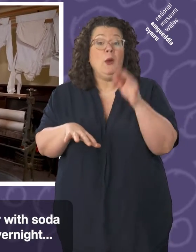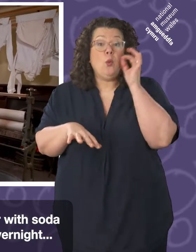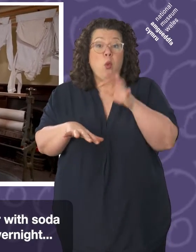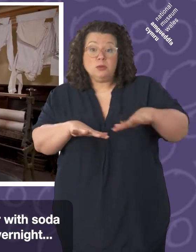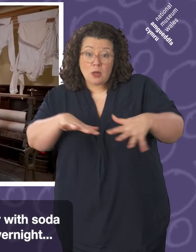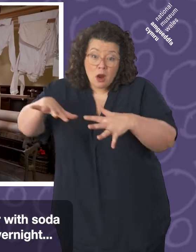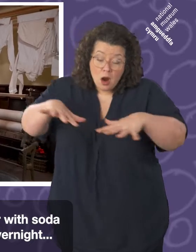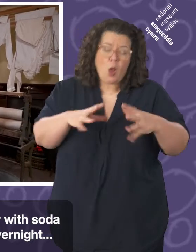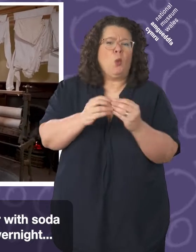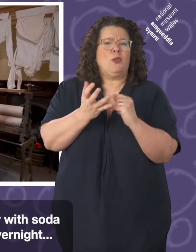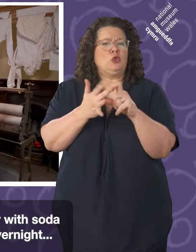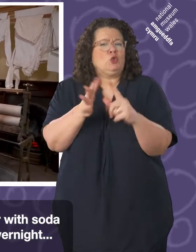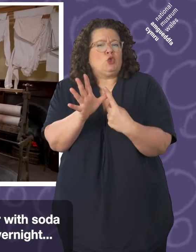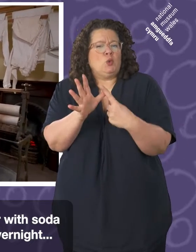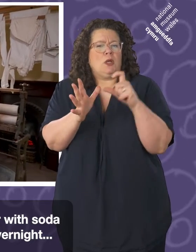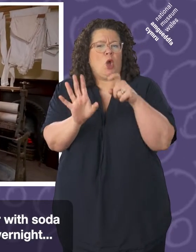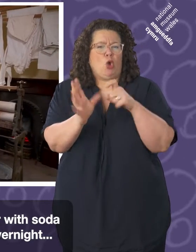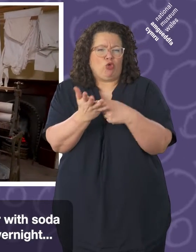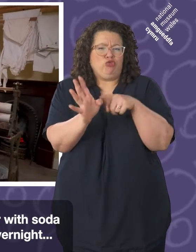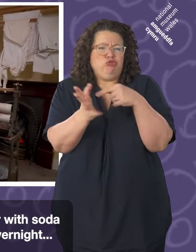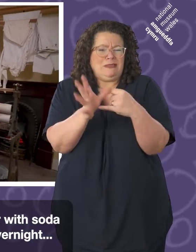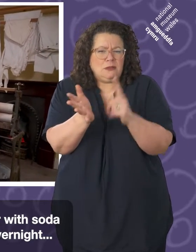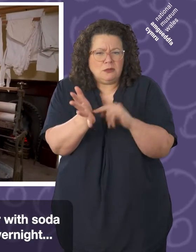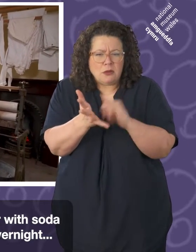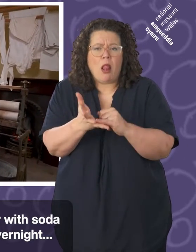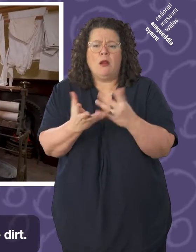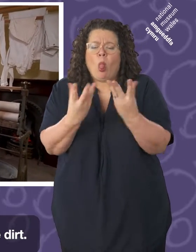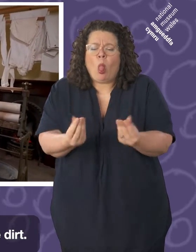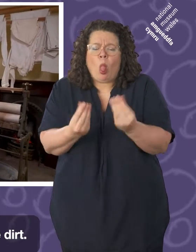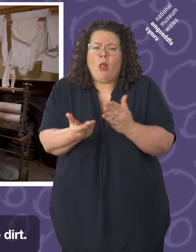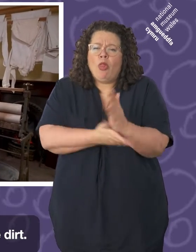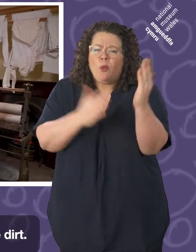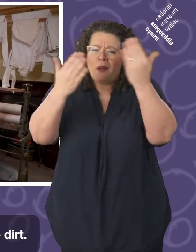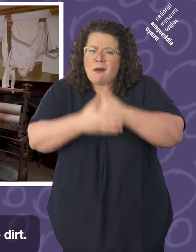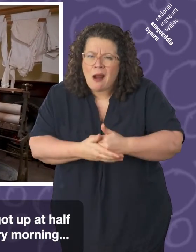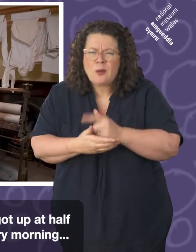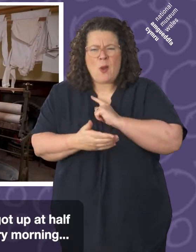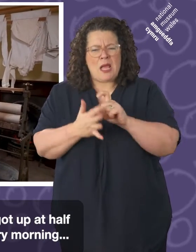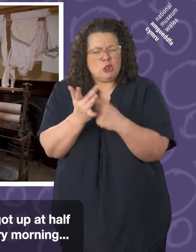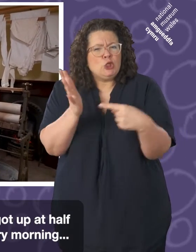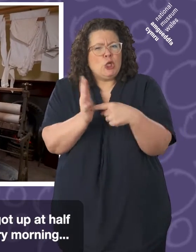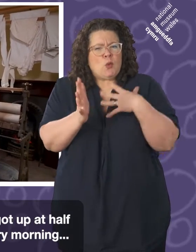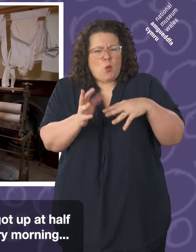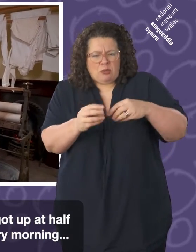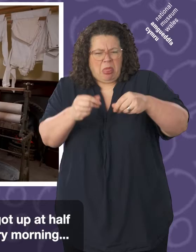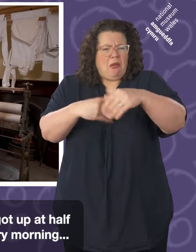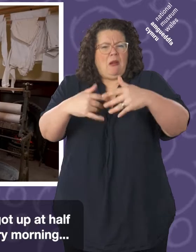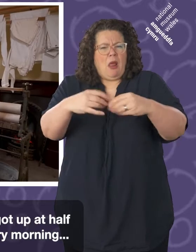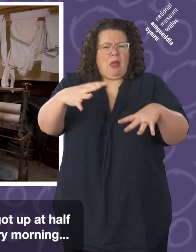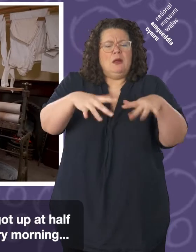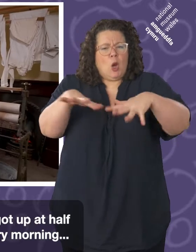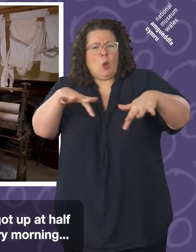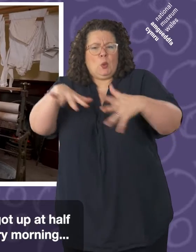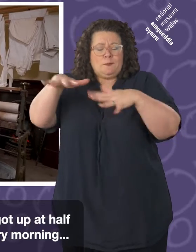them in water with soda crystals to soak overnight, to loosen the dirt. And then this morning,